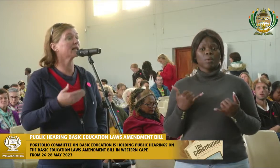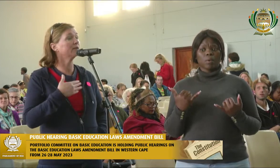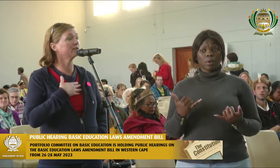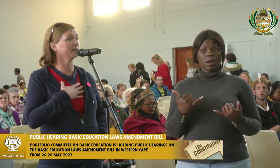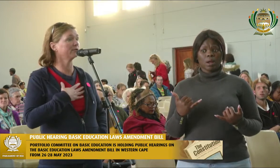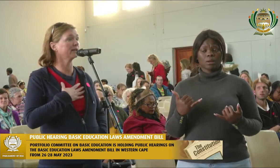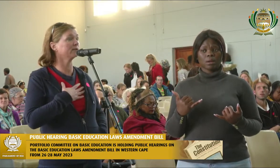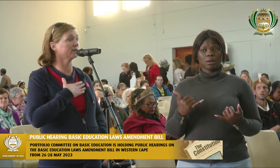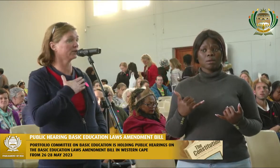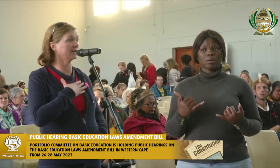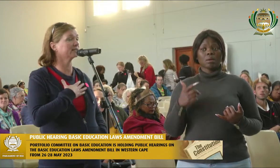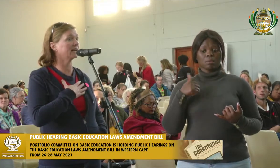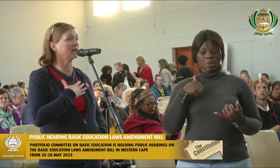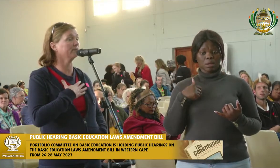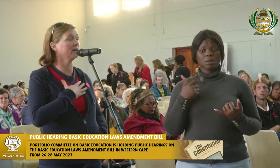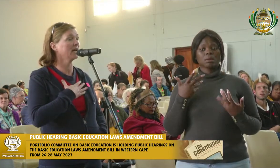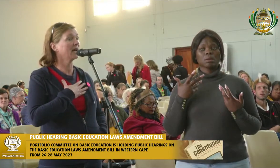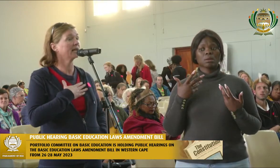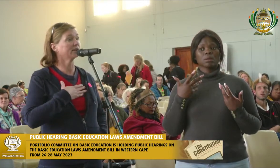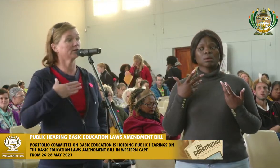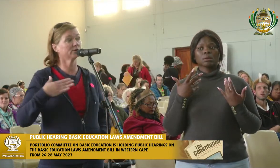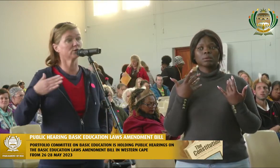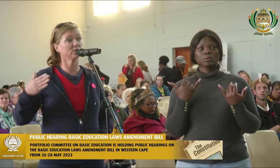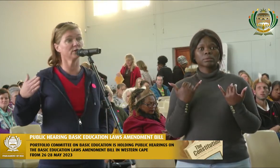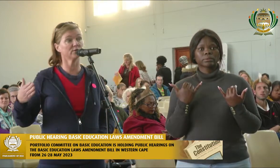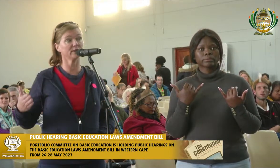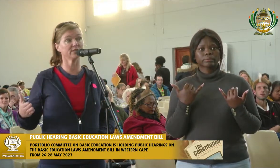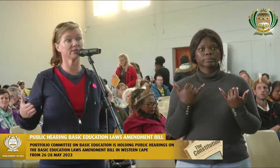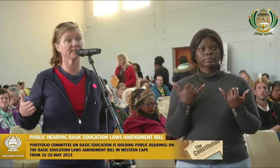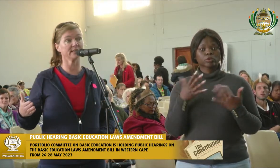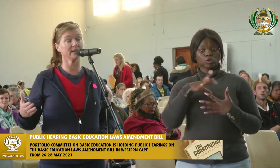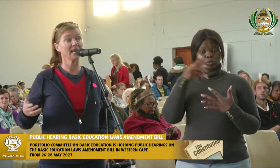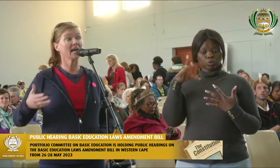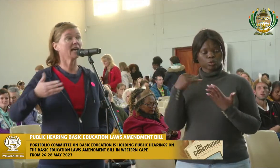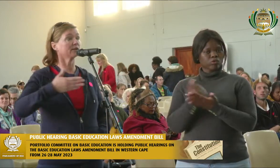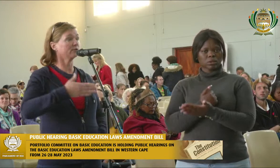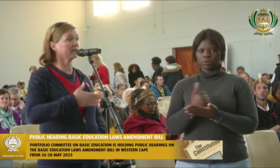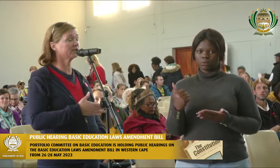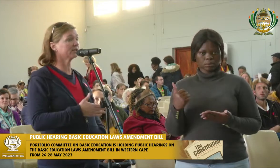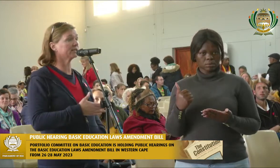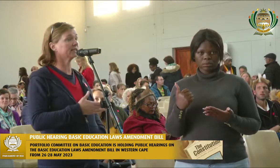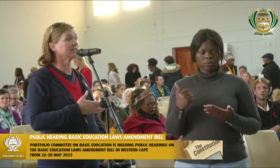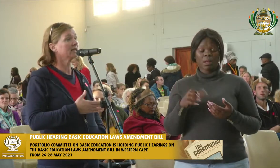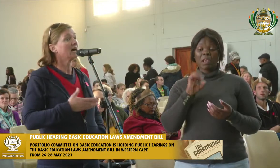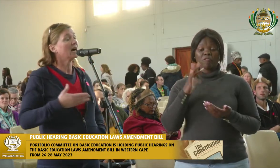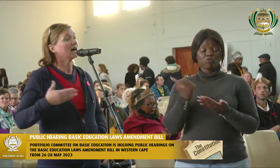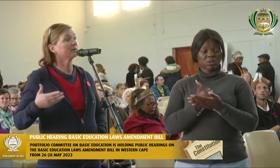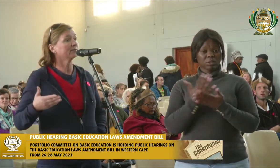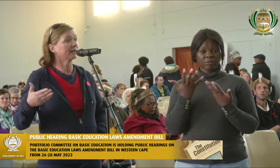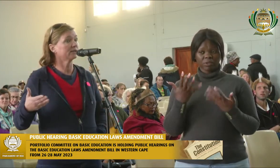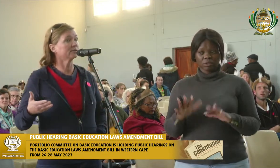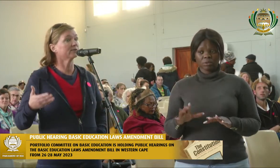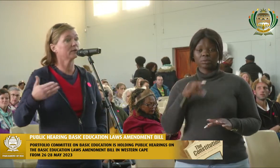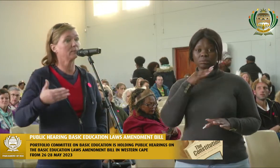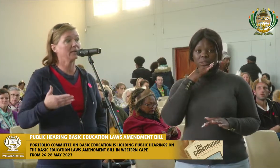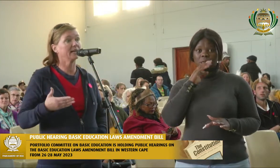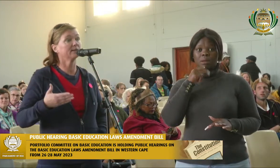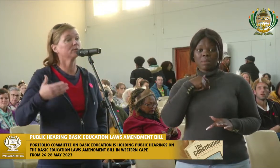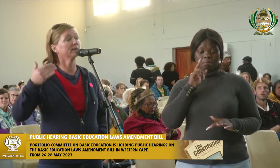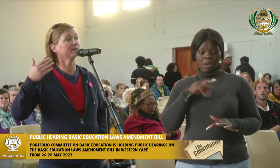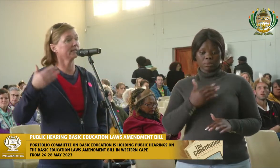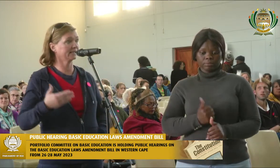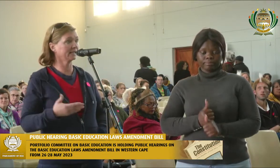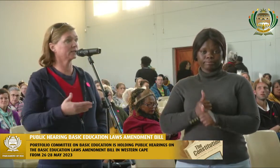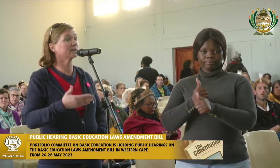freedom because I would have been threatened with jail time had I chosen to not register. Had I registered, I would have had to have